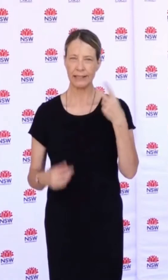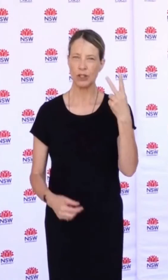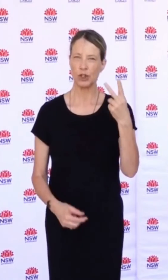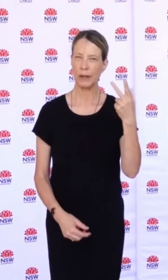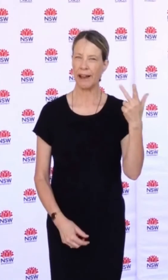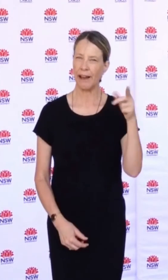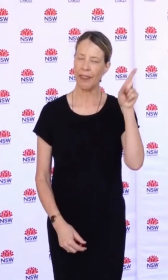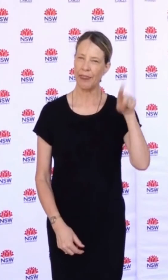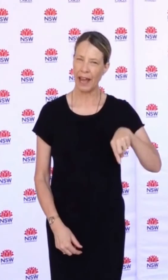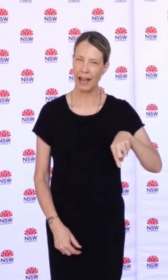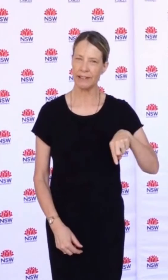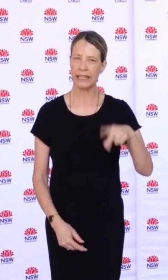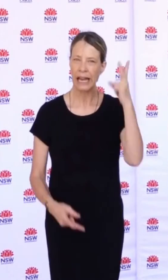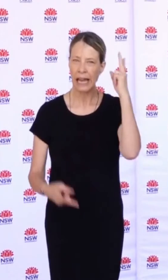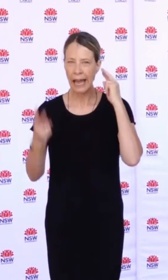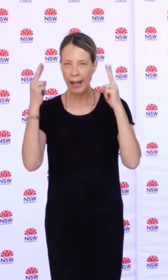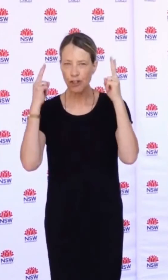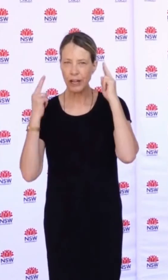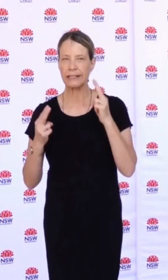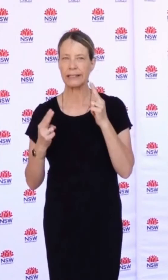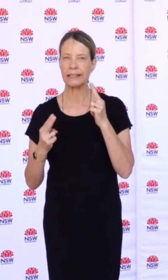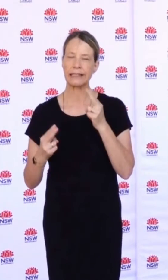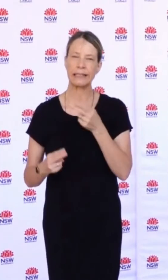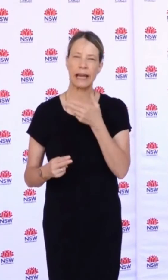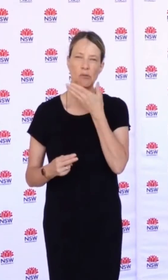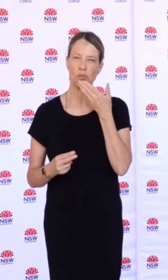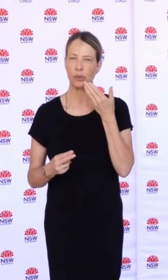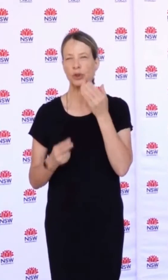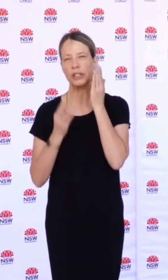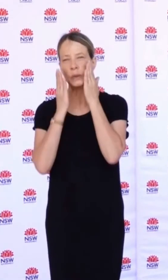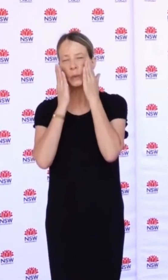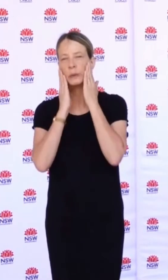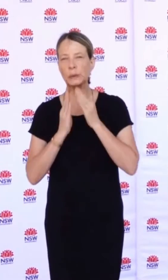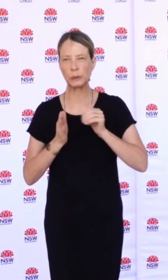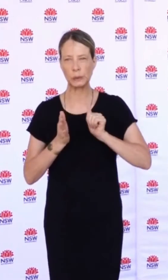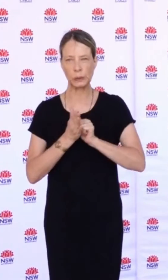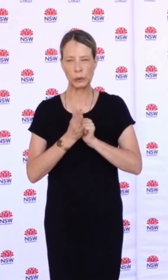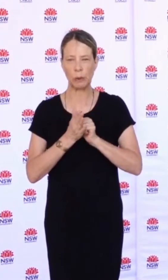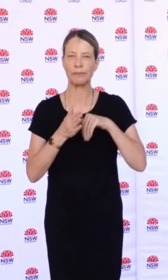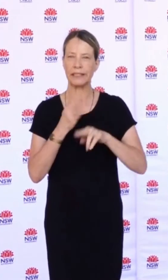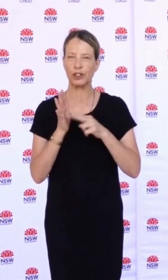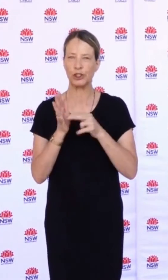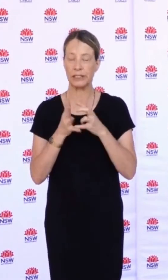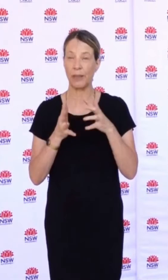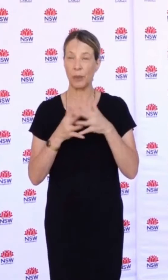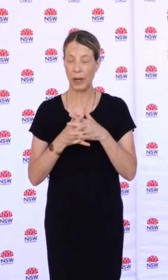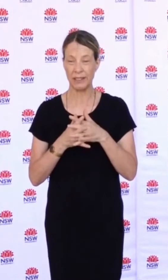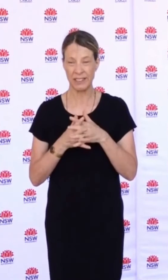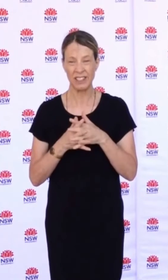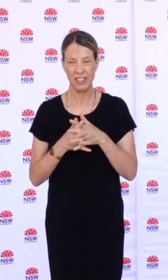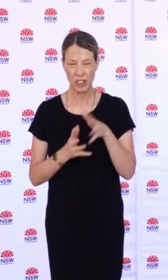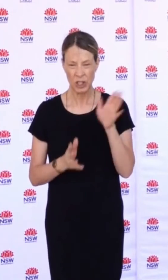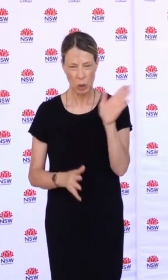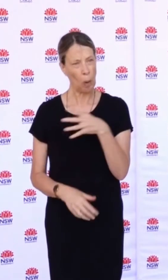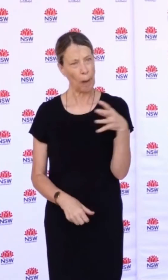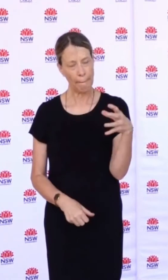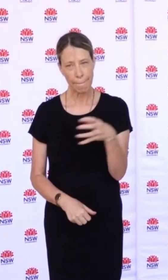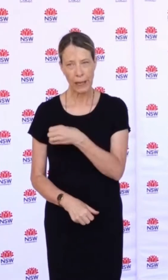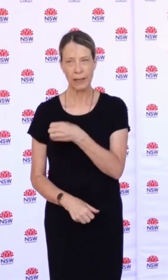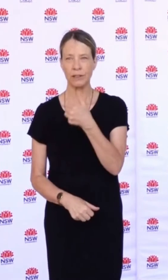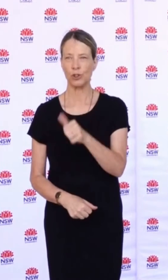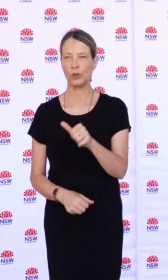in New South Wales, and obviously they are the cohort that are part of the mandation required under the public